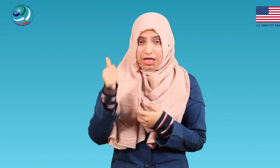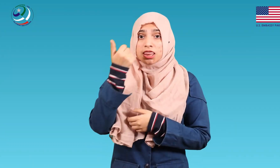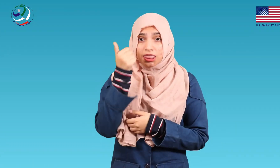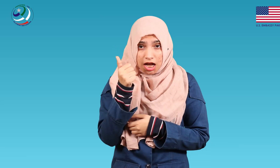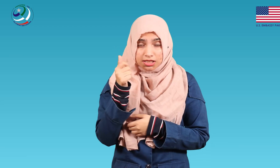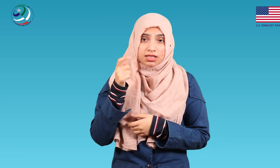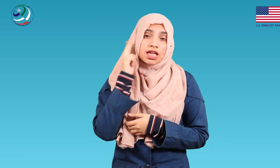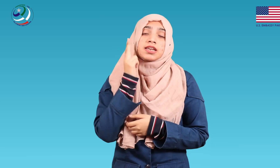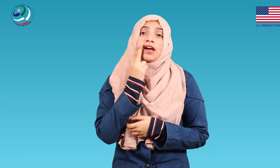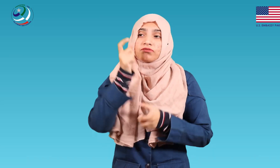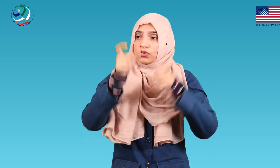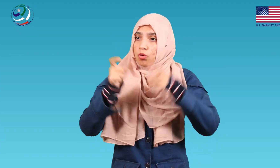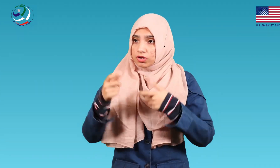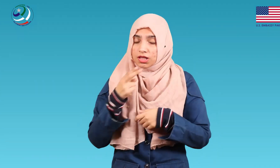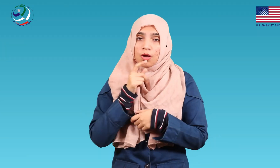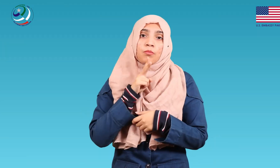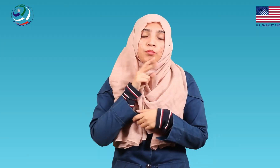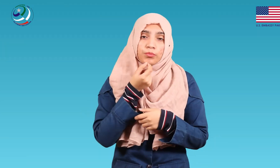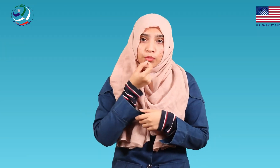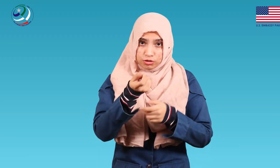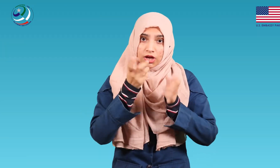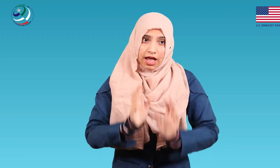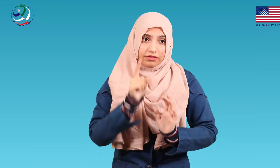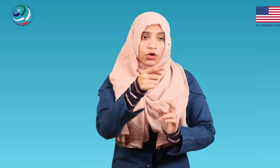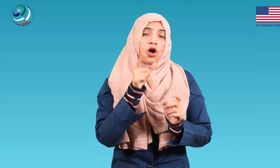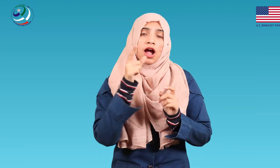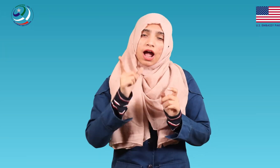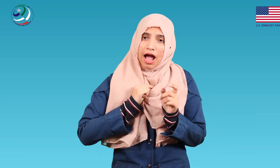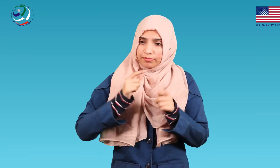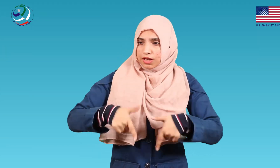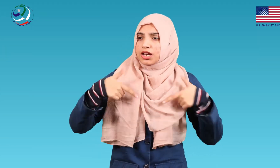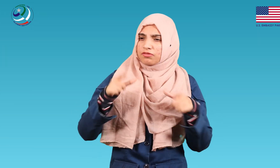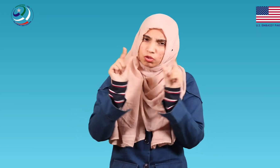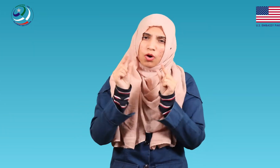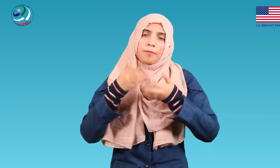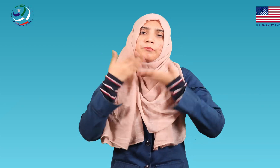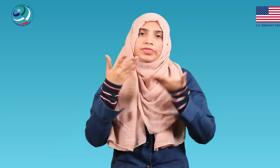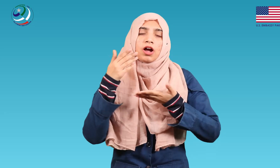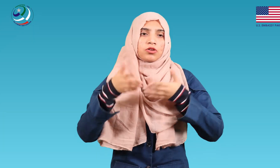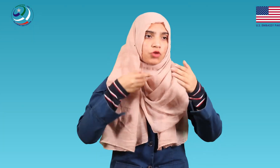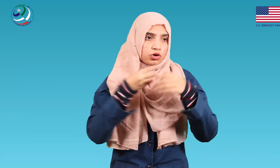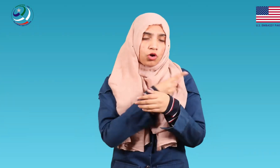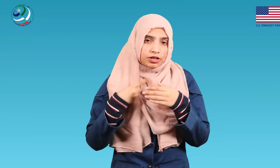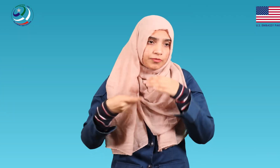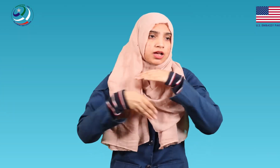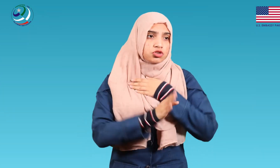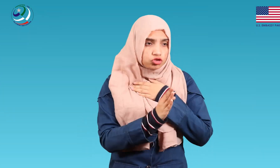That's why we asked 10 deaf people to tell us what kind of problems they faced when they went to a doctor or to a hospital. They